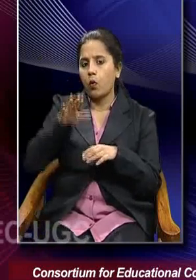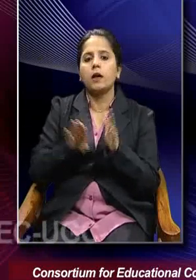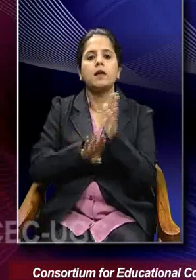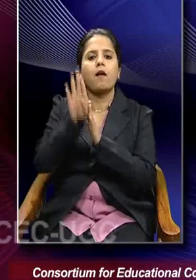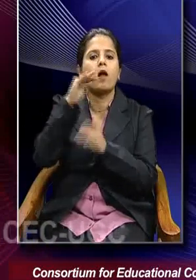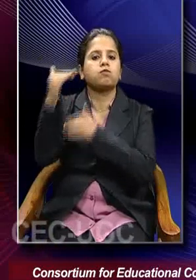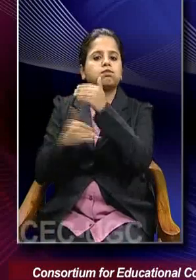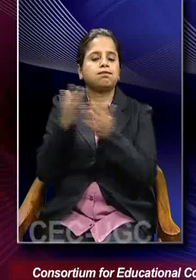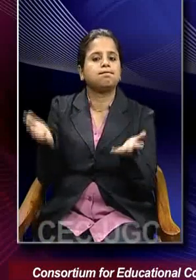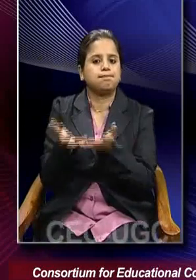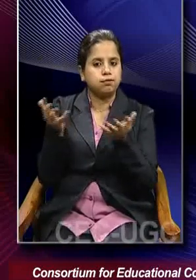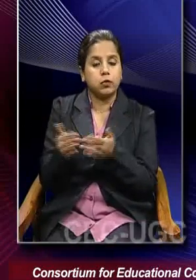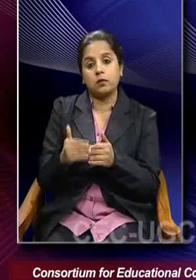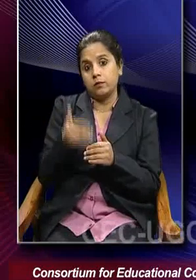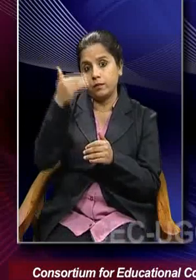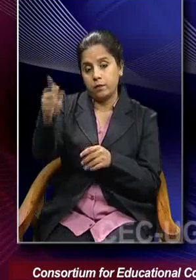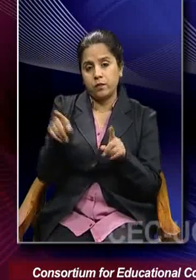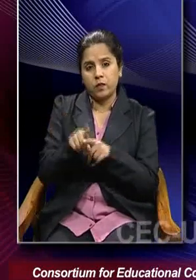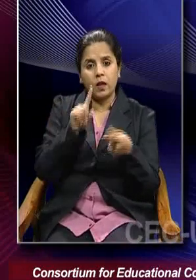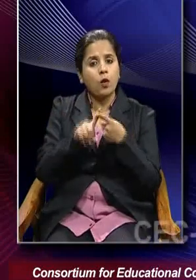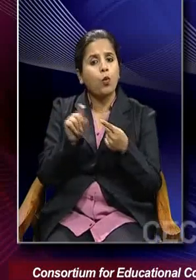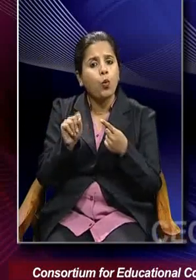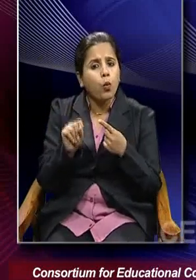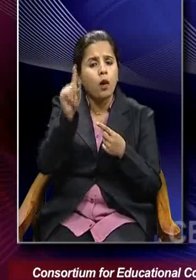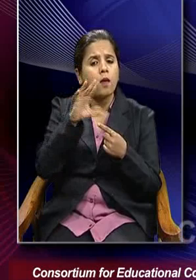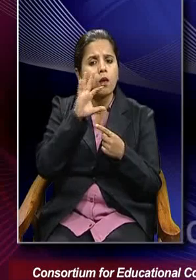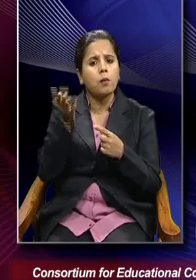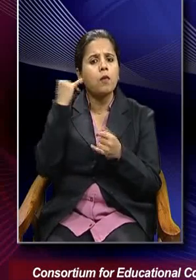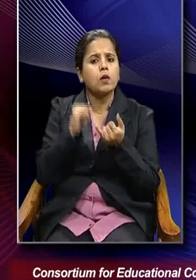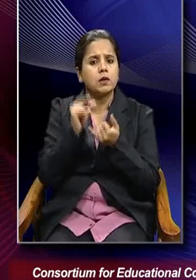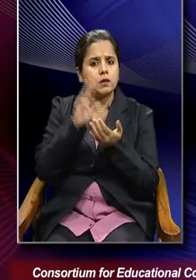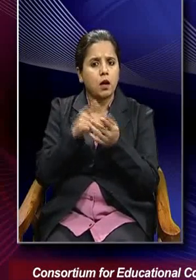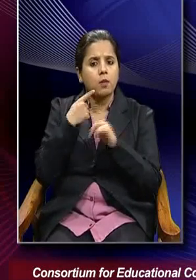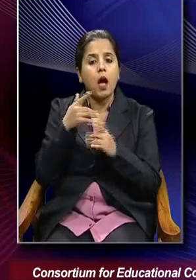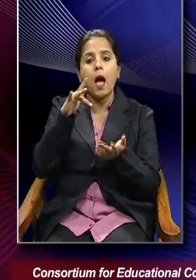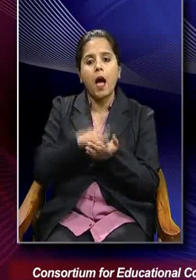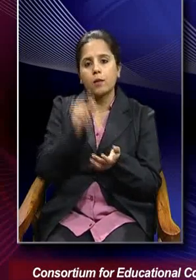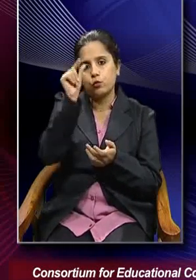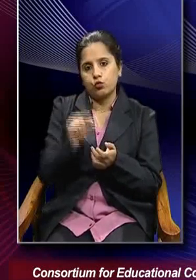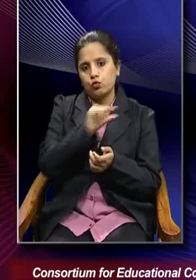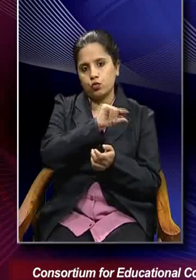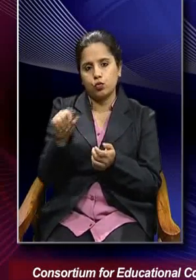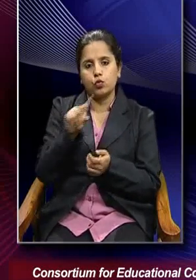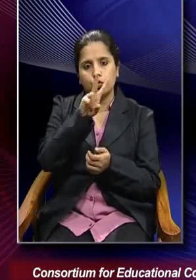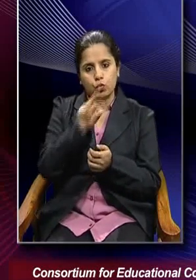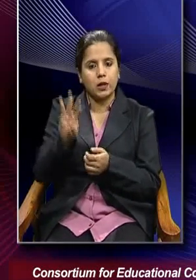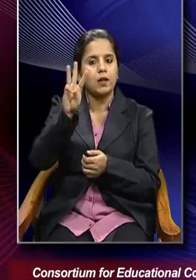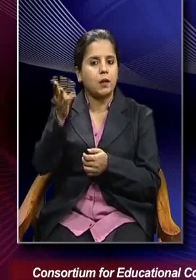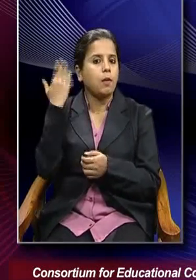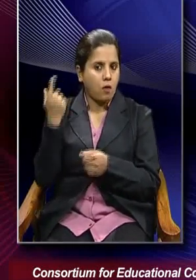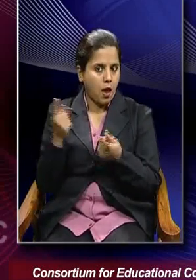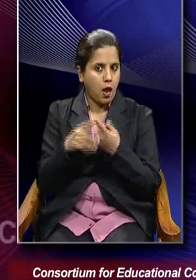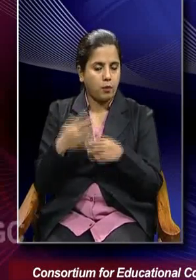development. Further, the first phase of the summit was held in Geneva in 2003